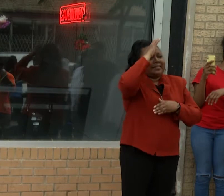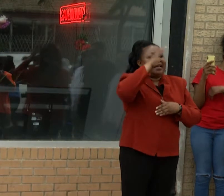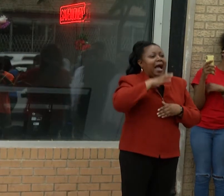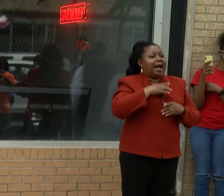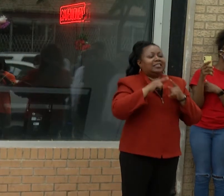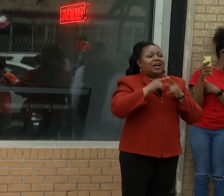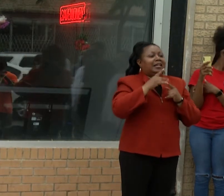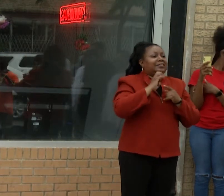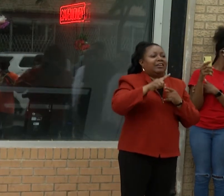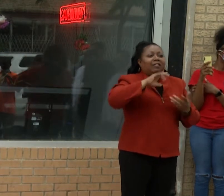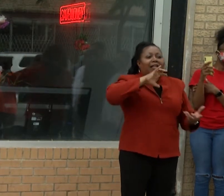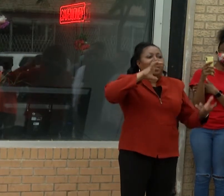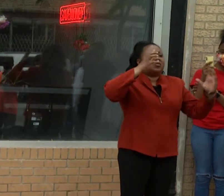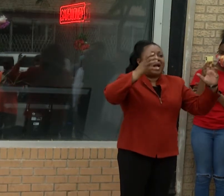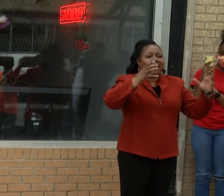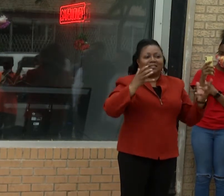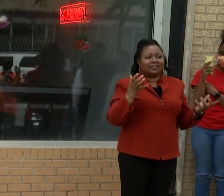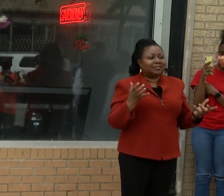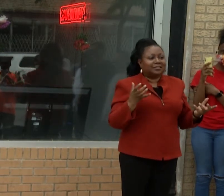of civil unrest.